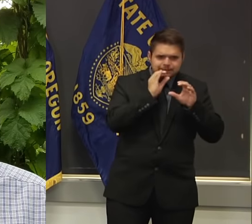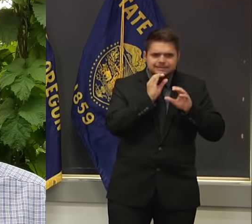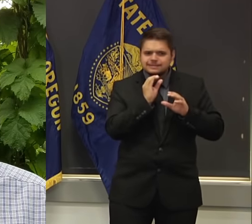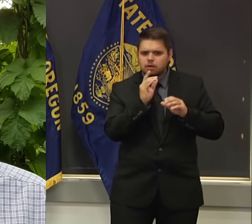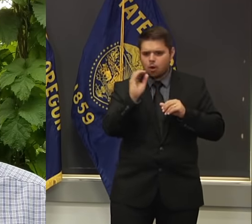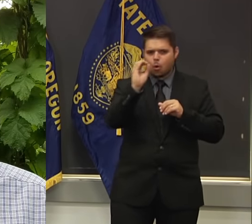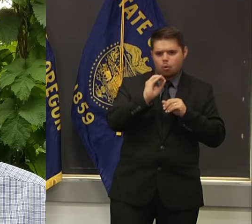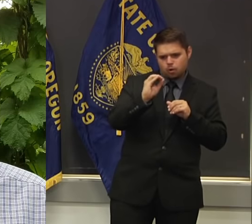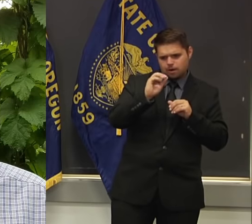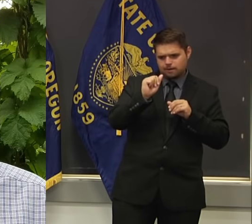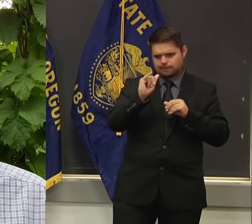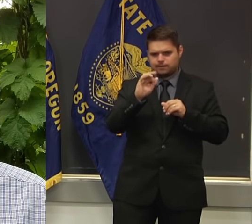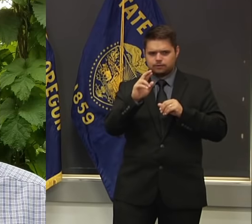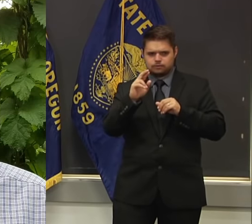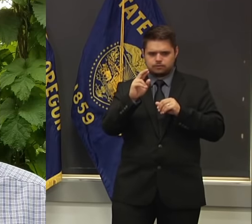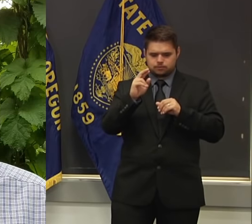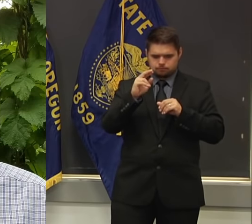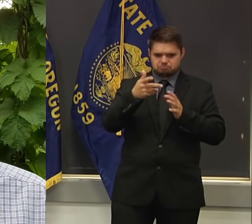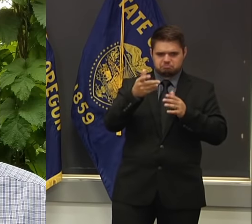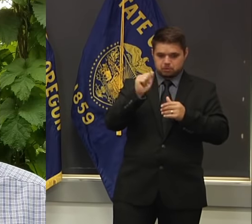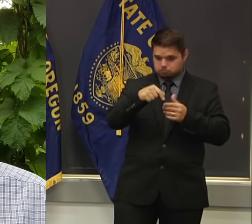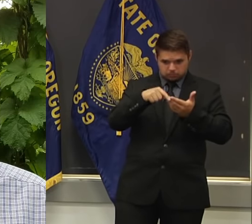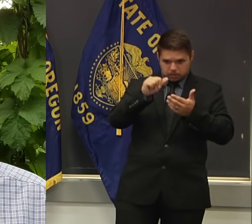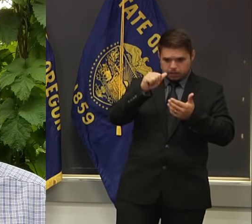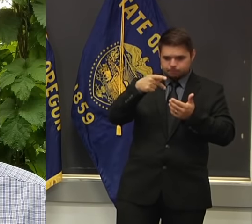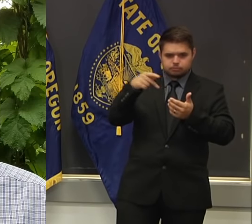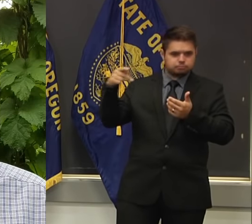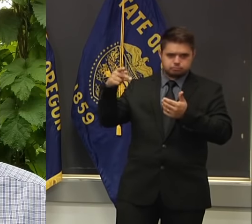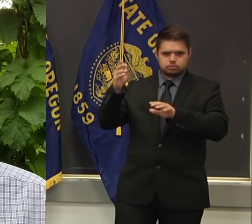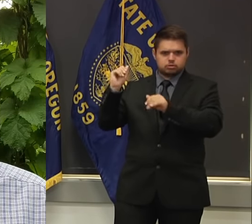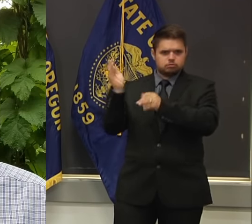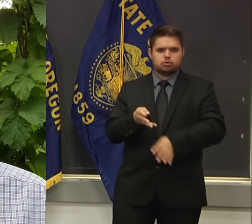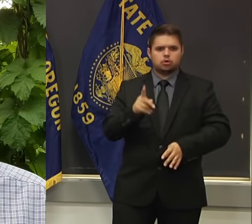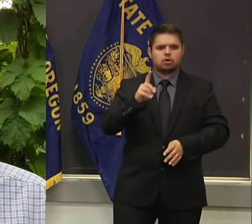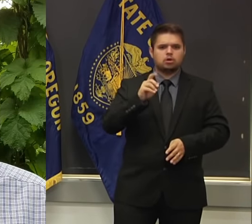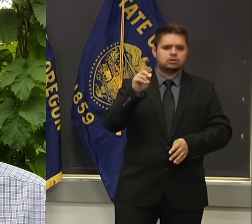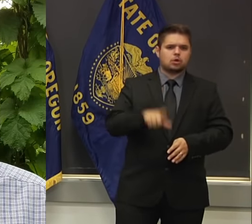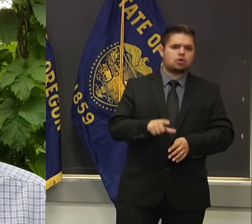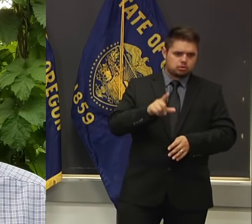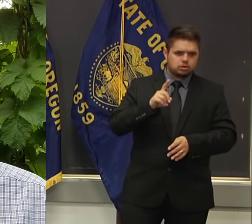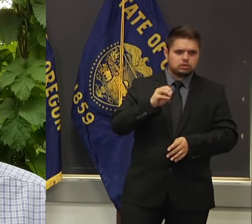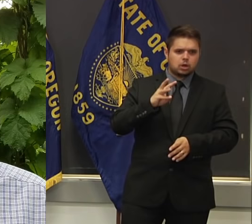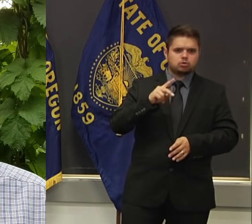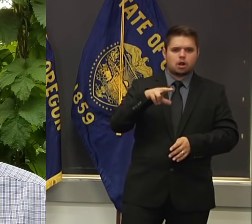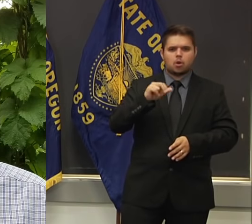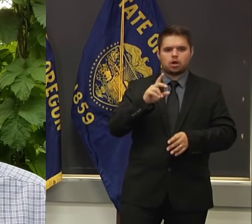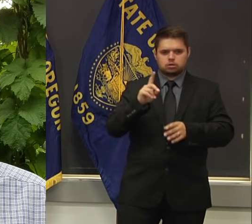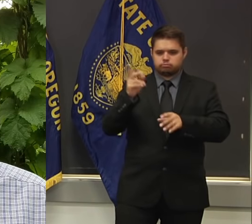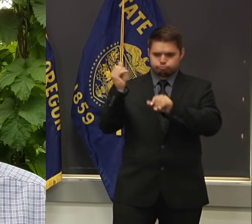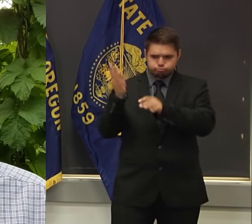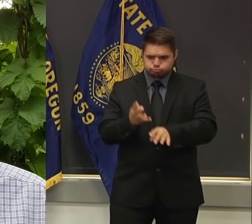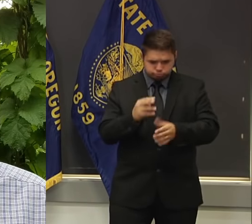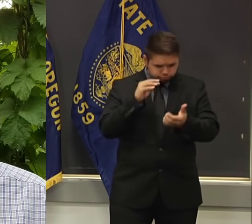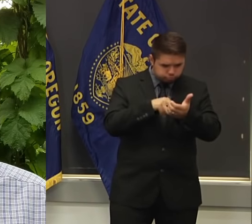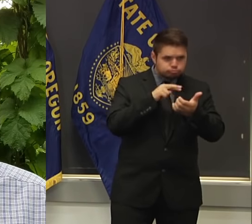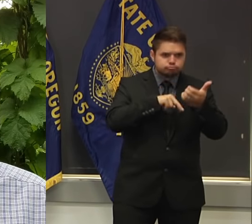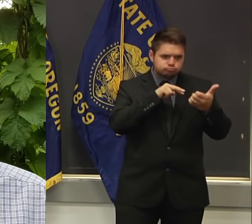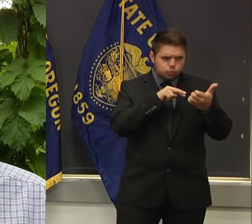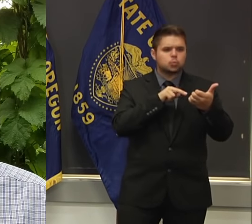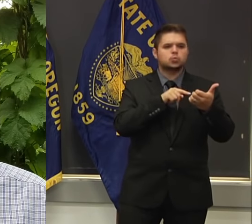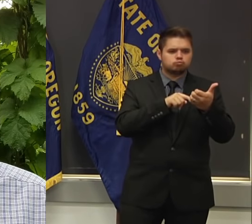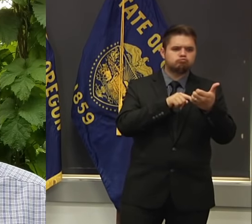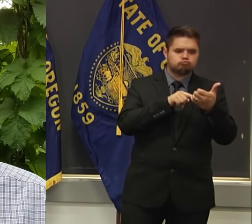free those telephone apps, which will give you real-time information from all the 50-plus monitoring stations we